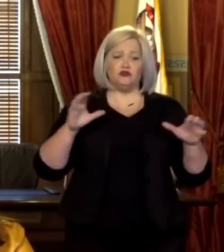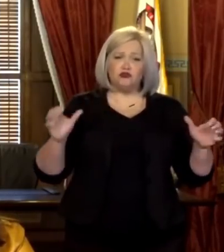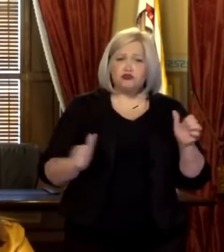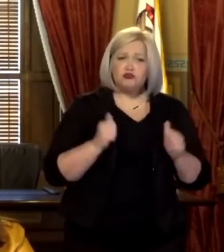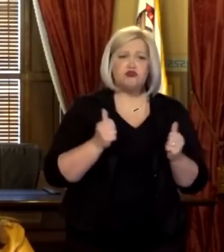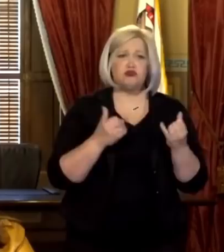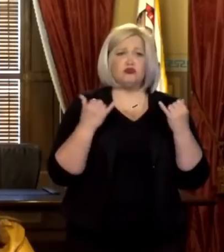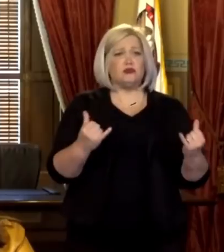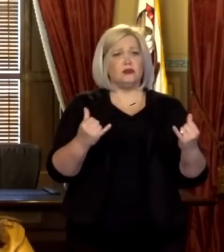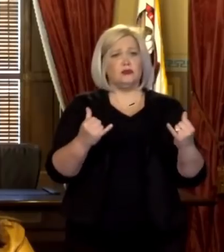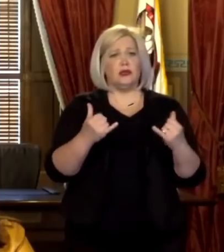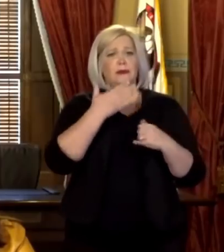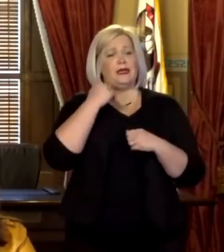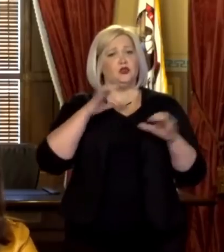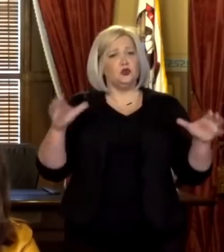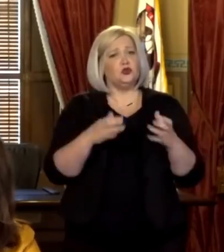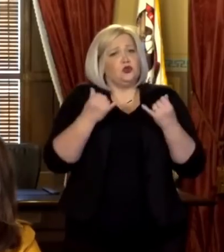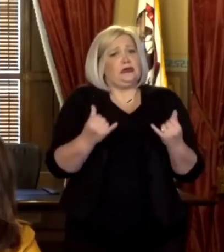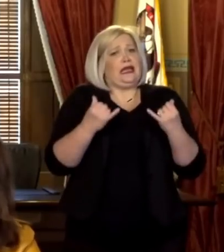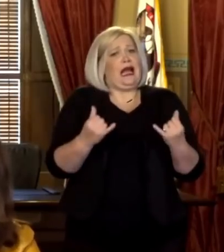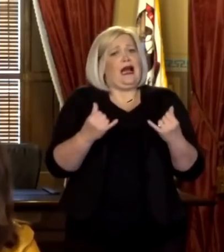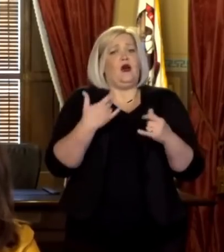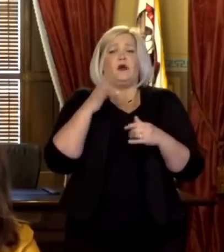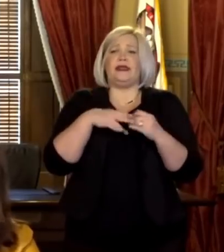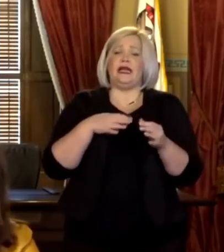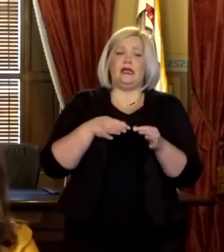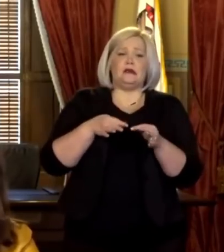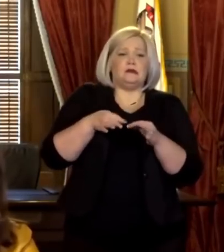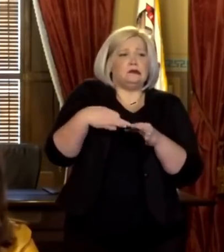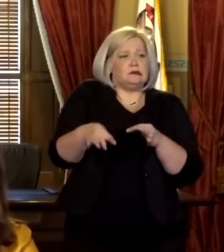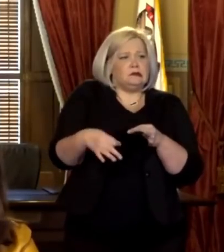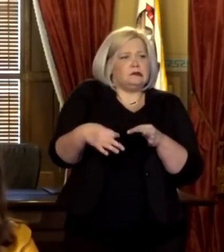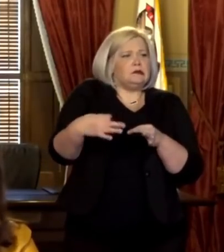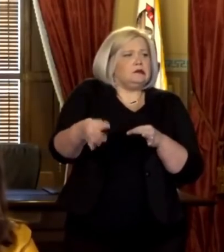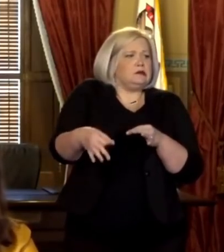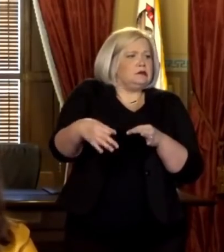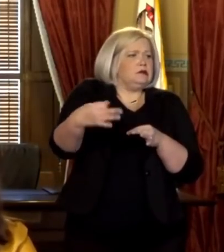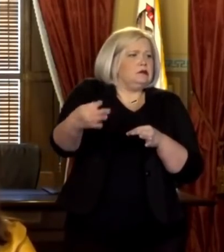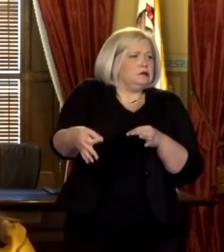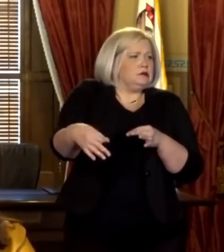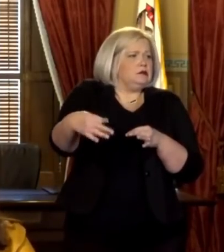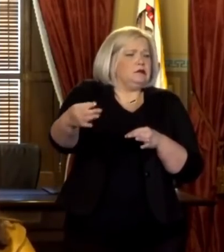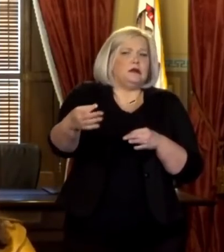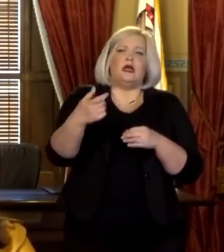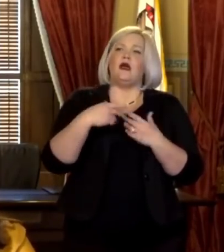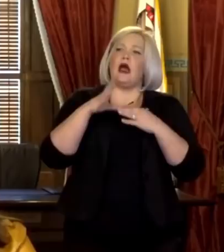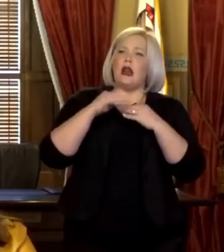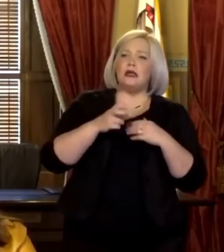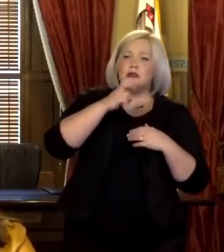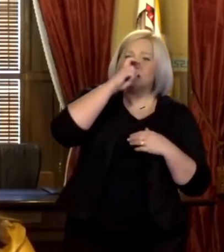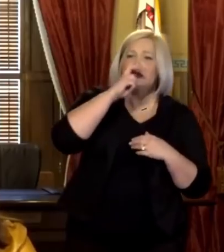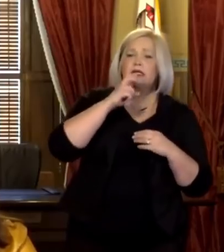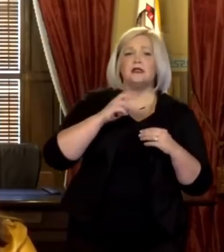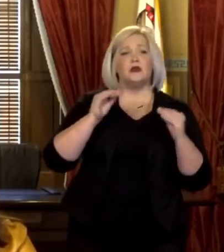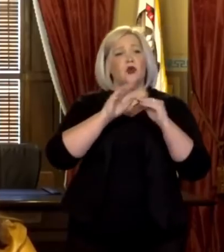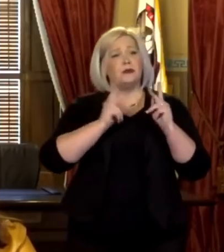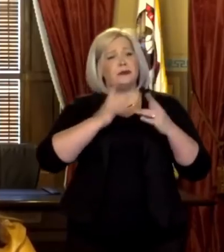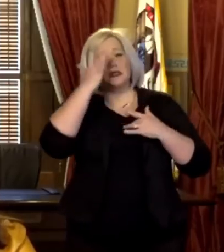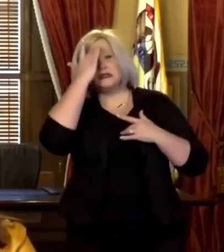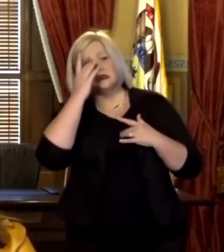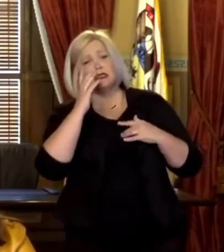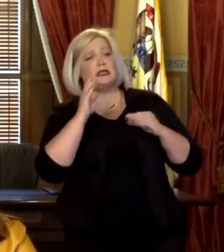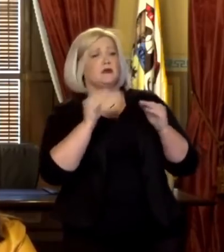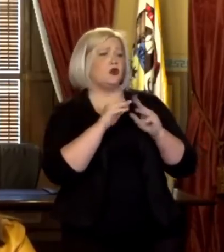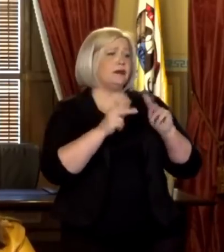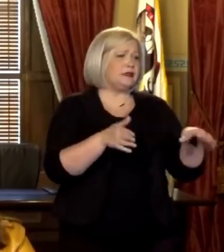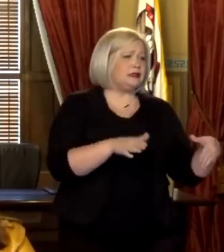initial action than to just have things peter on for a longer period of time where more people get sick, more people die, and our economy